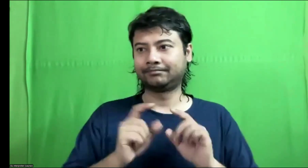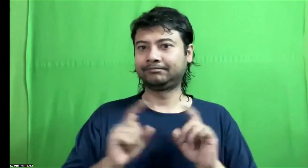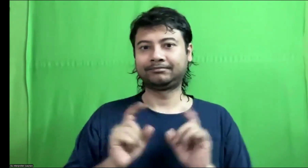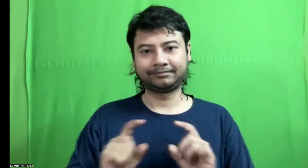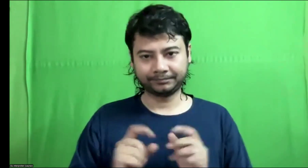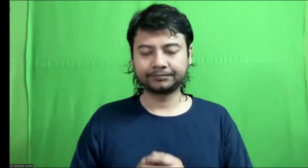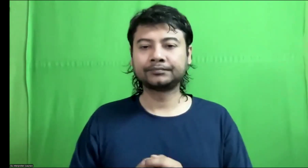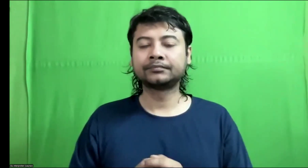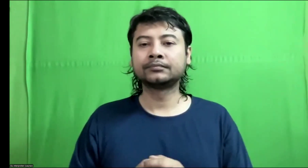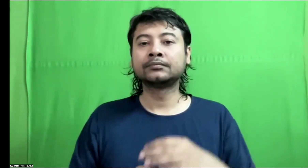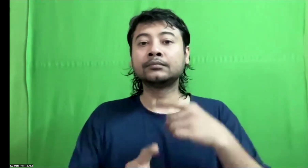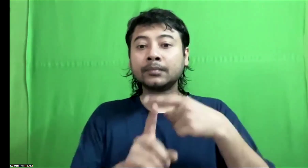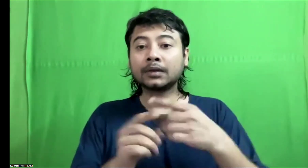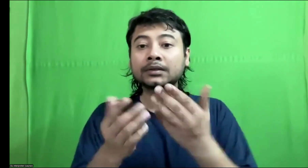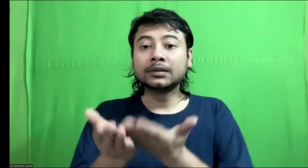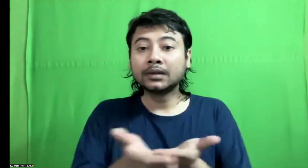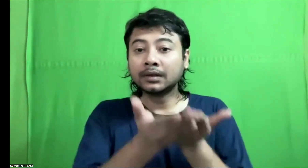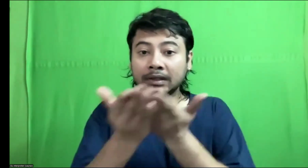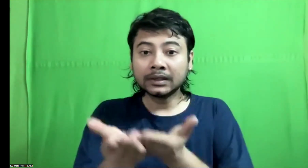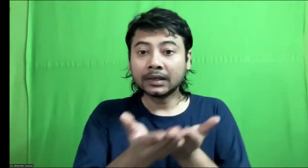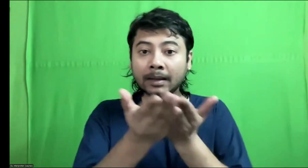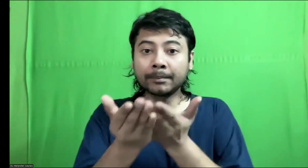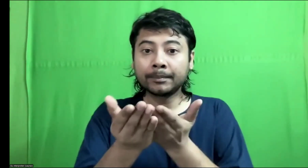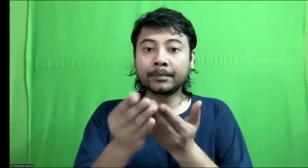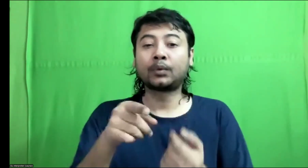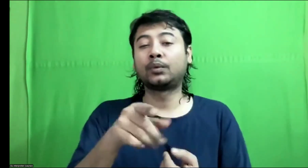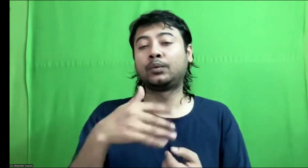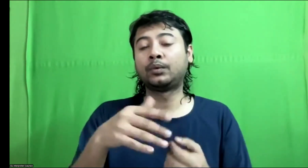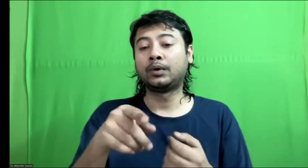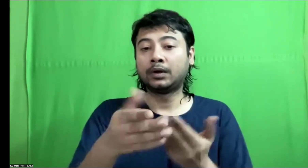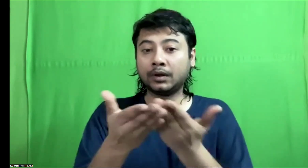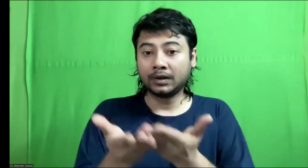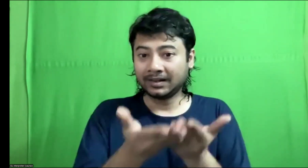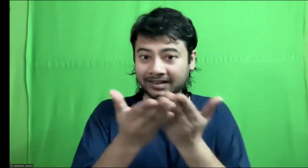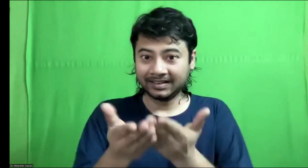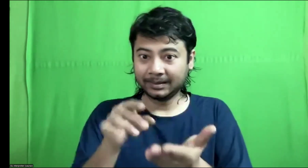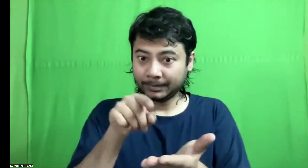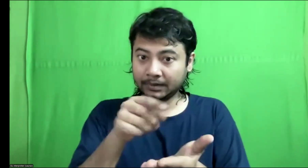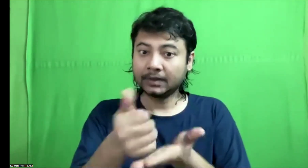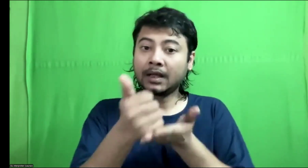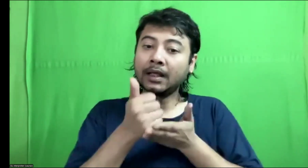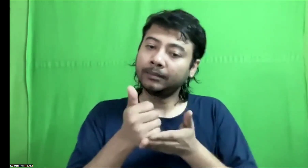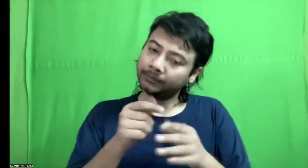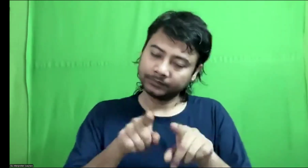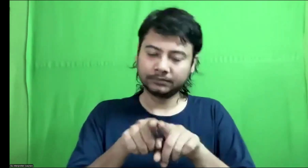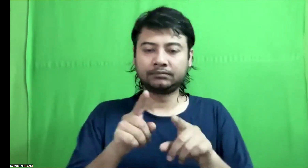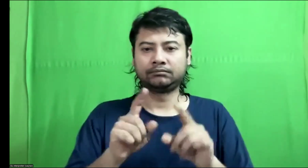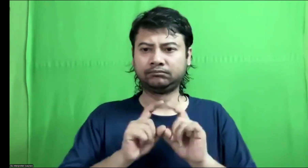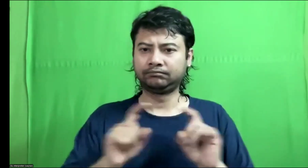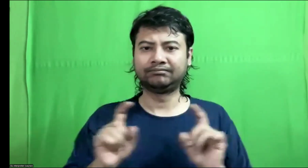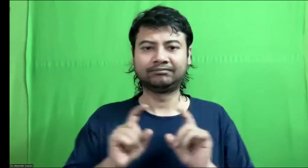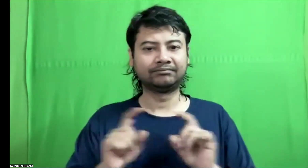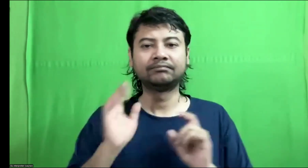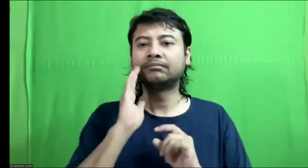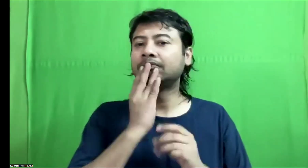said that if somebody kills a Brahmin, that is the biggest sin. So even if somebody has committed